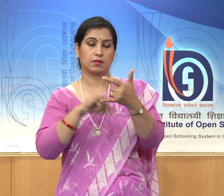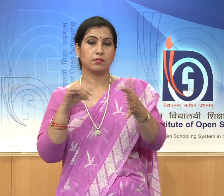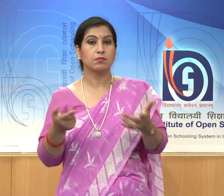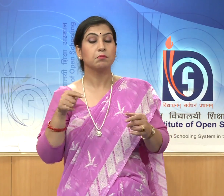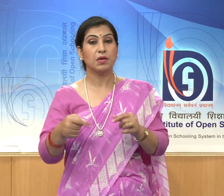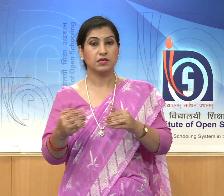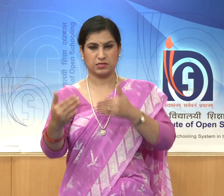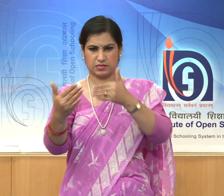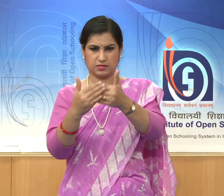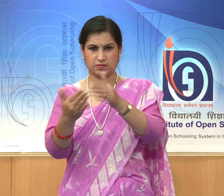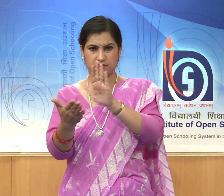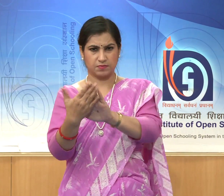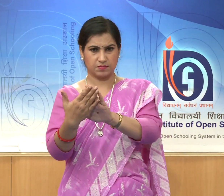By sticking them